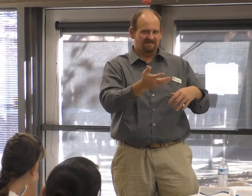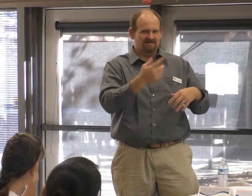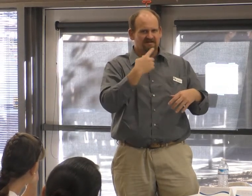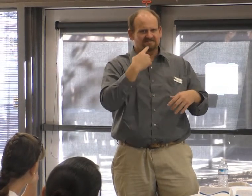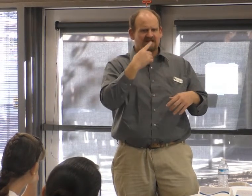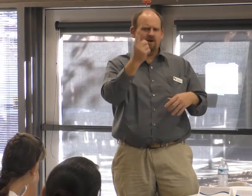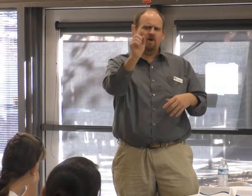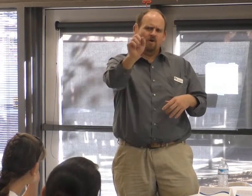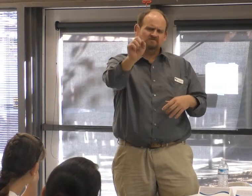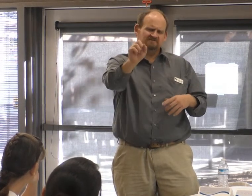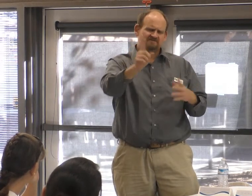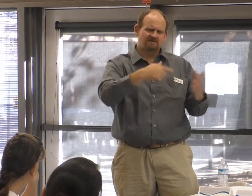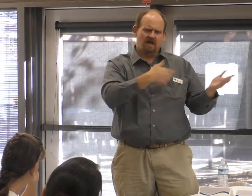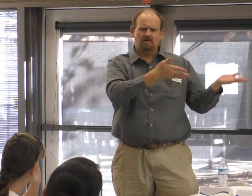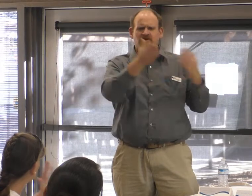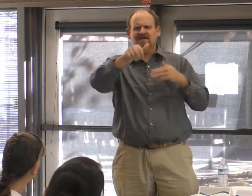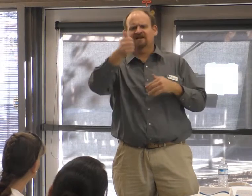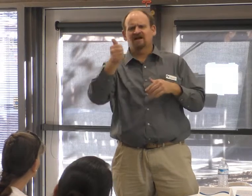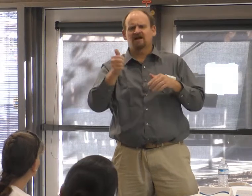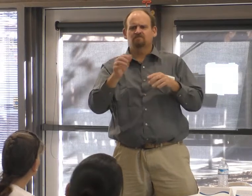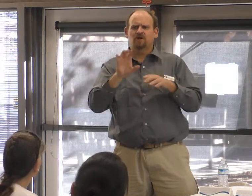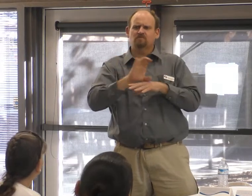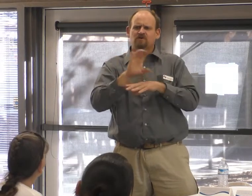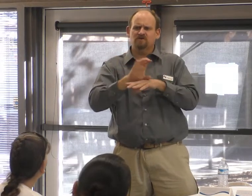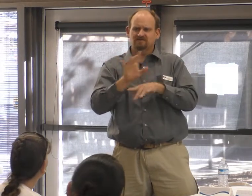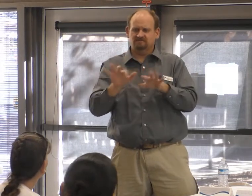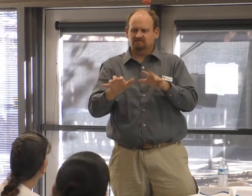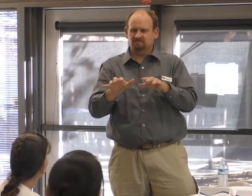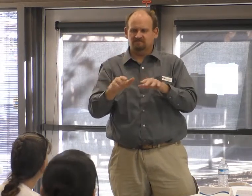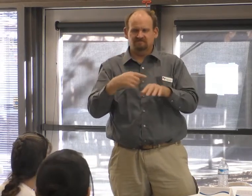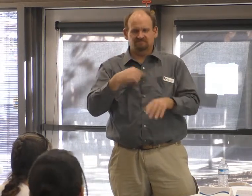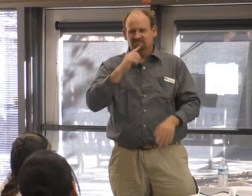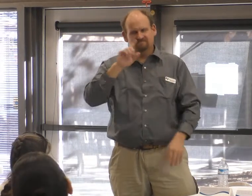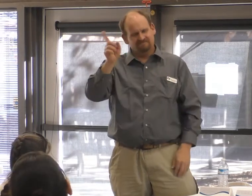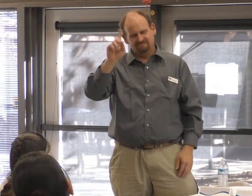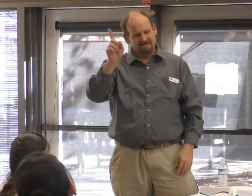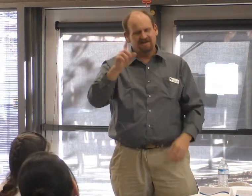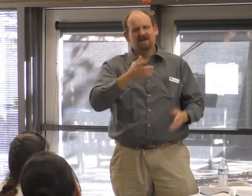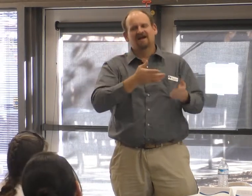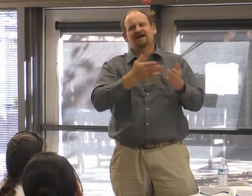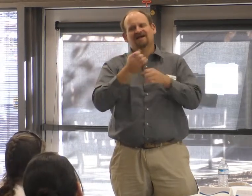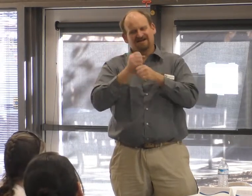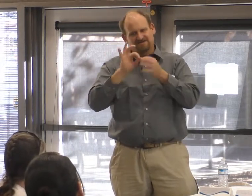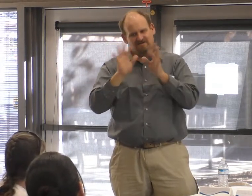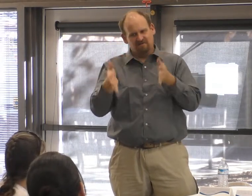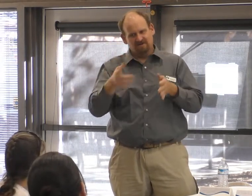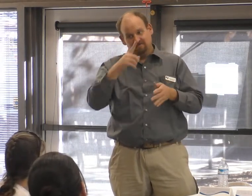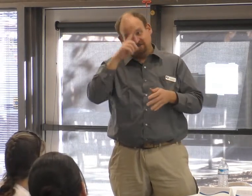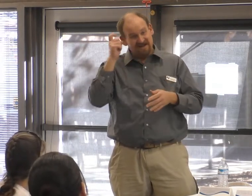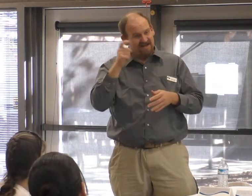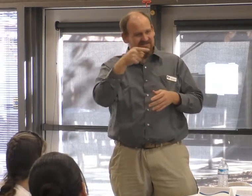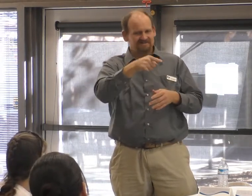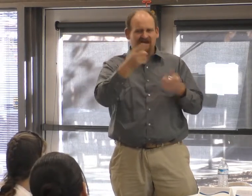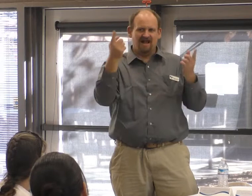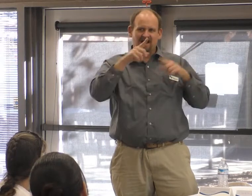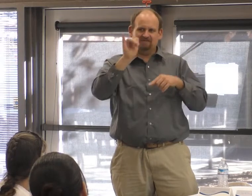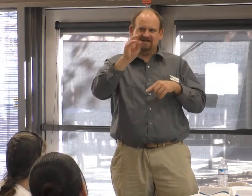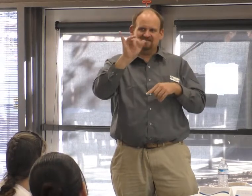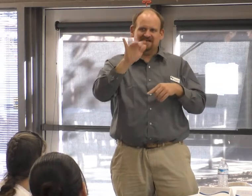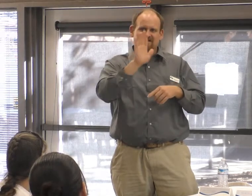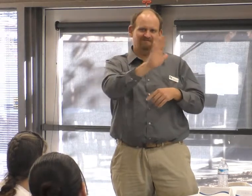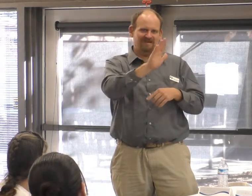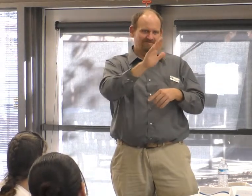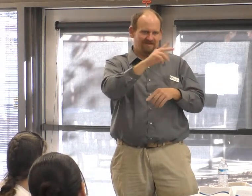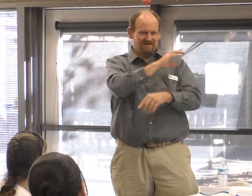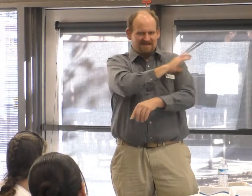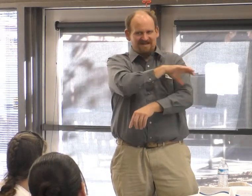then the VRI system went down, and I said, you know what? Hang on a second, we'll bring another computer. I go, you know what? No. I want to